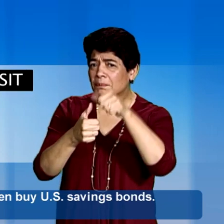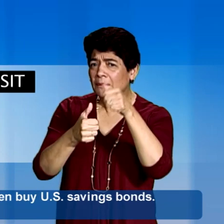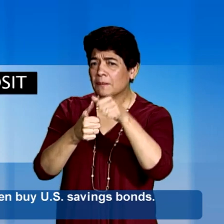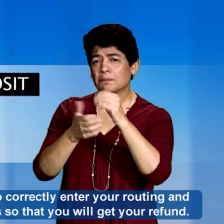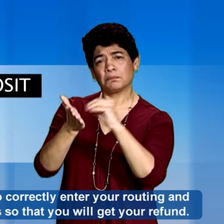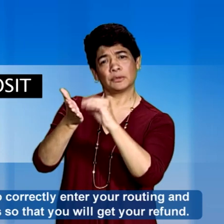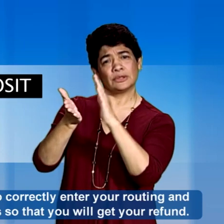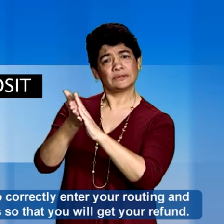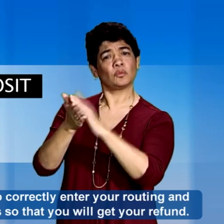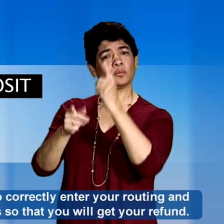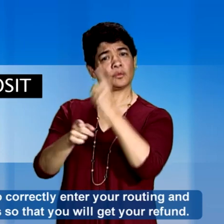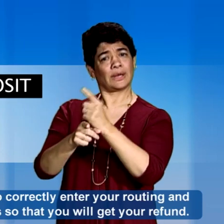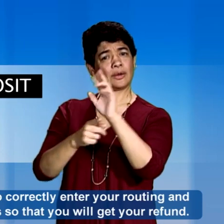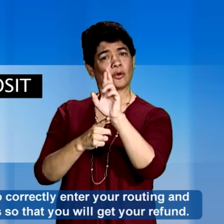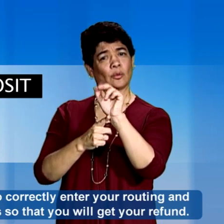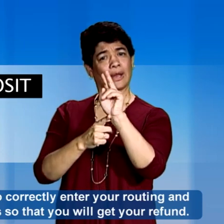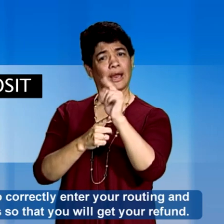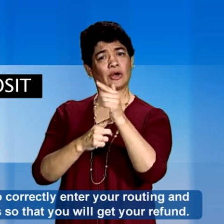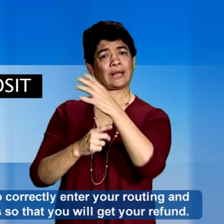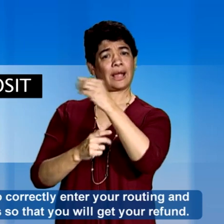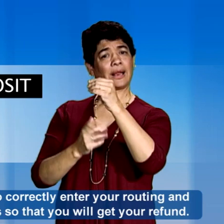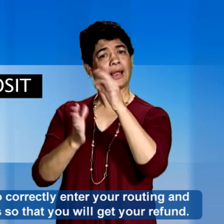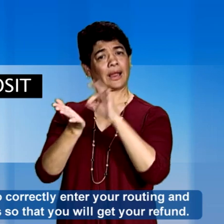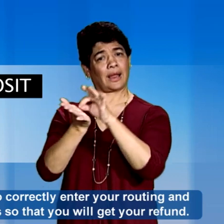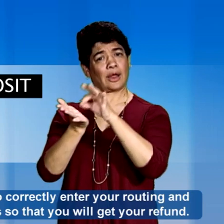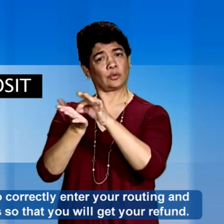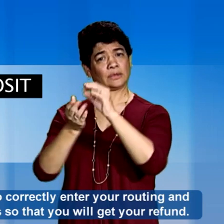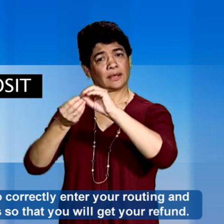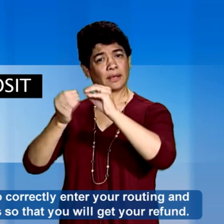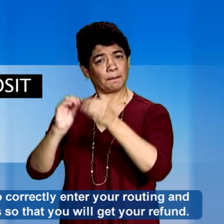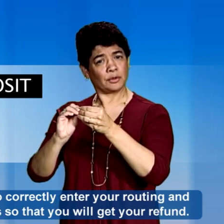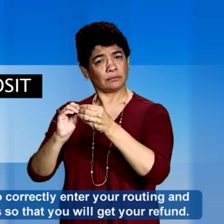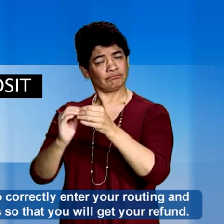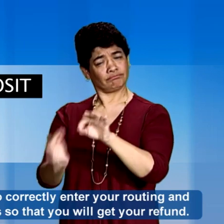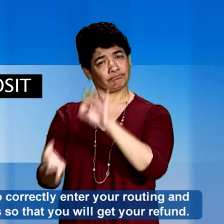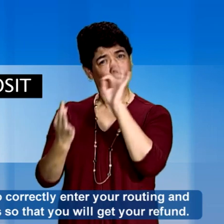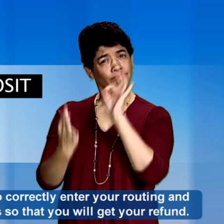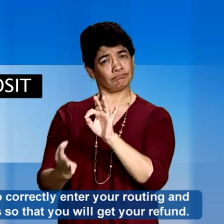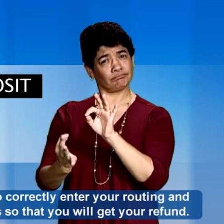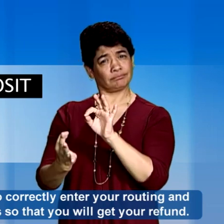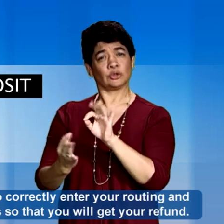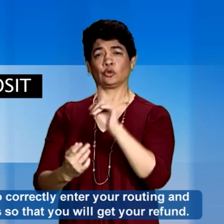Just remember to correctly enter your routing and account numbers so that you will get your refund.